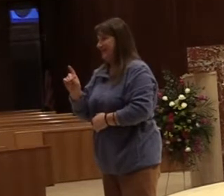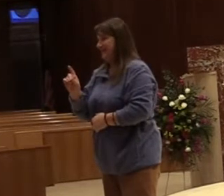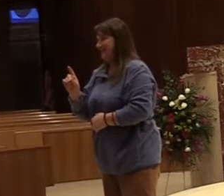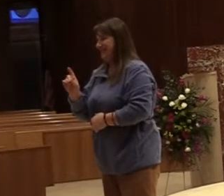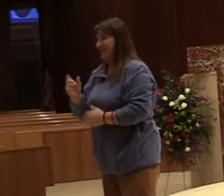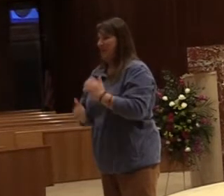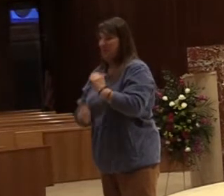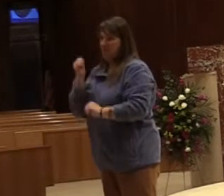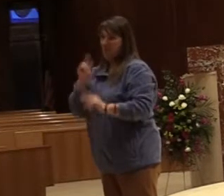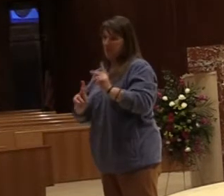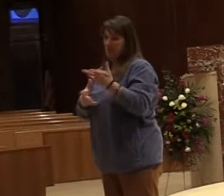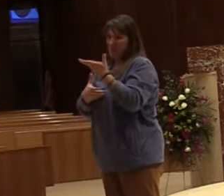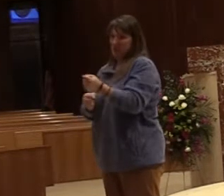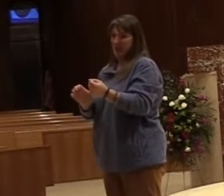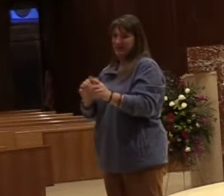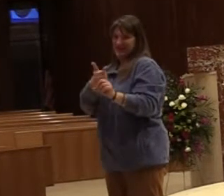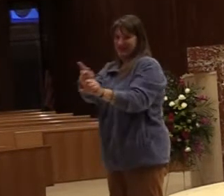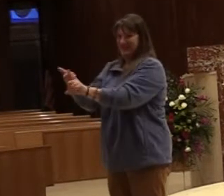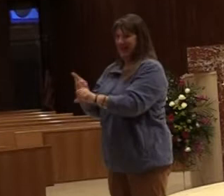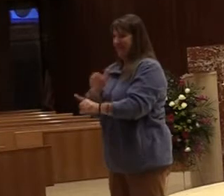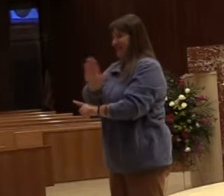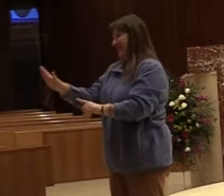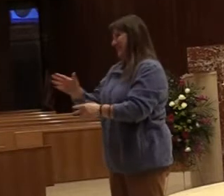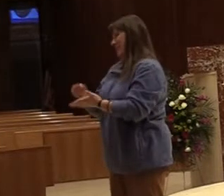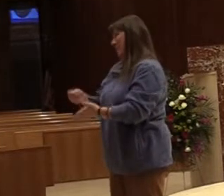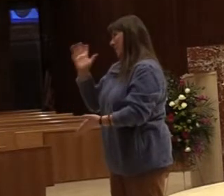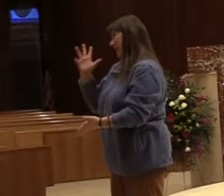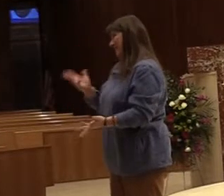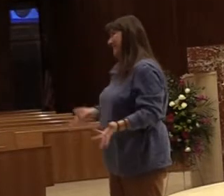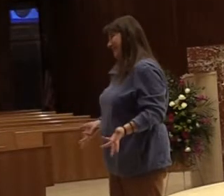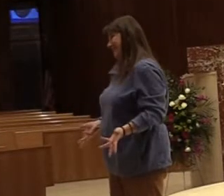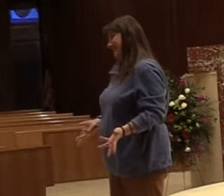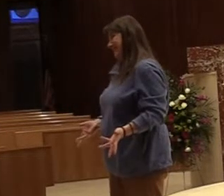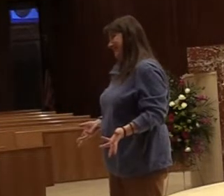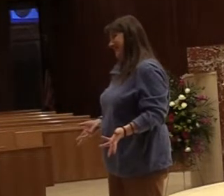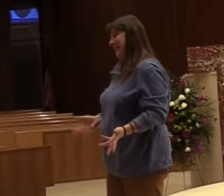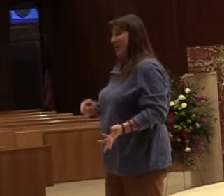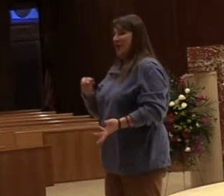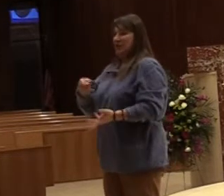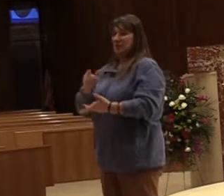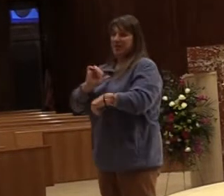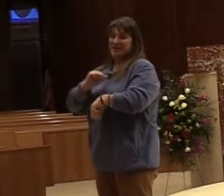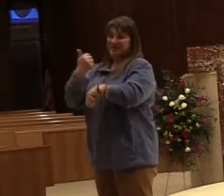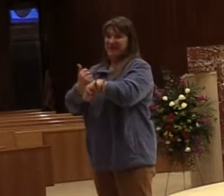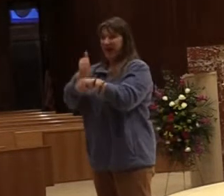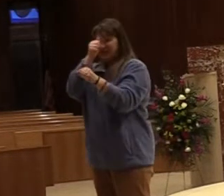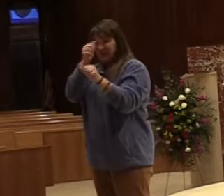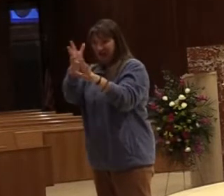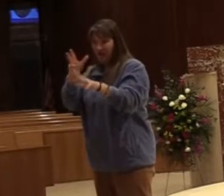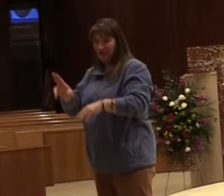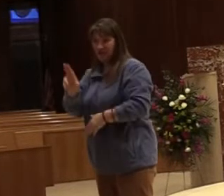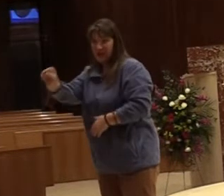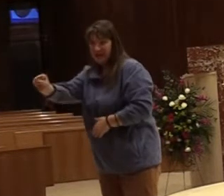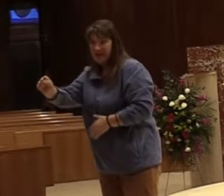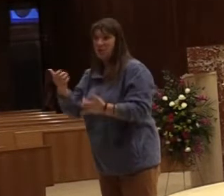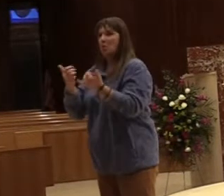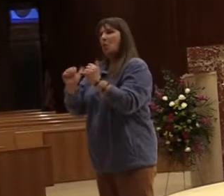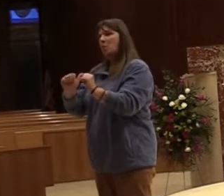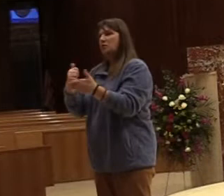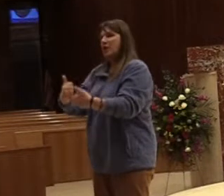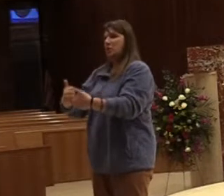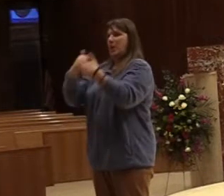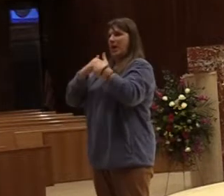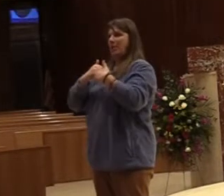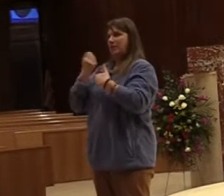wealth? That this was the founding fathers maybe trying to Christianize our understanding of money and kind of help us to